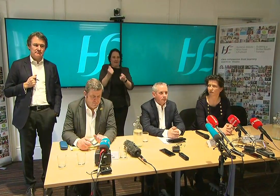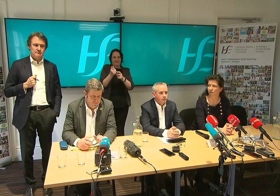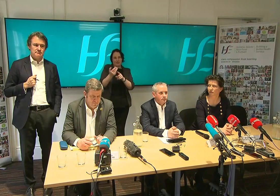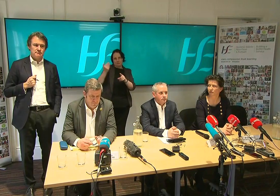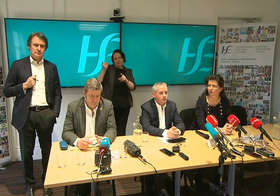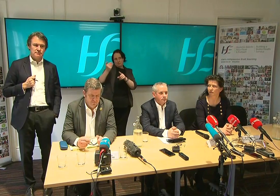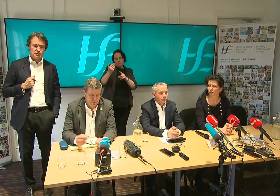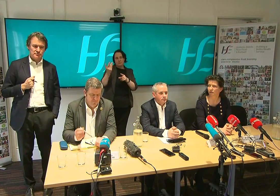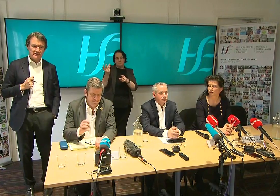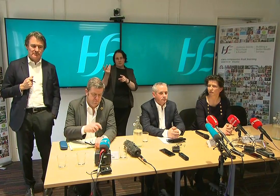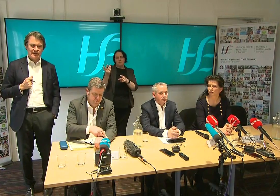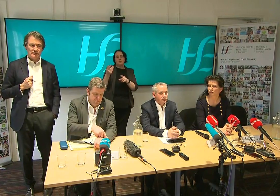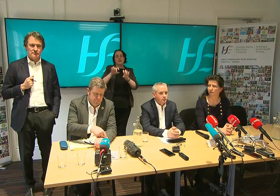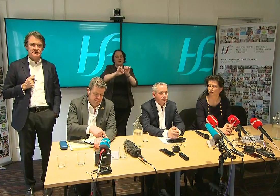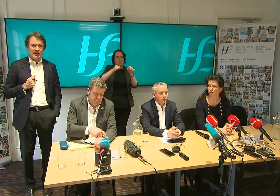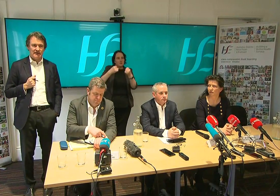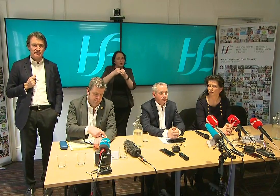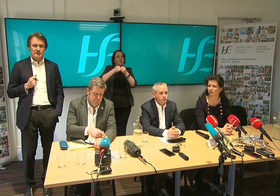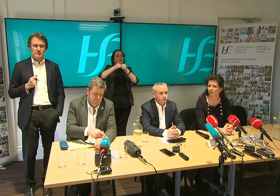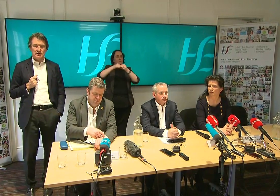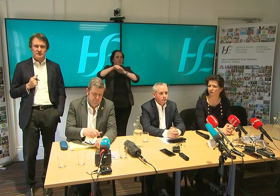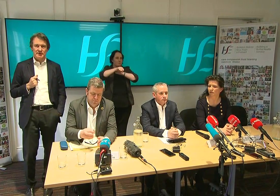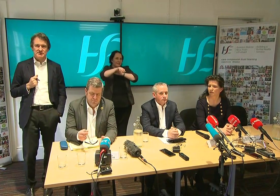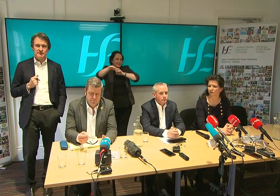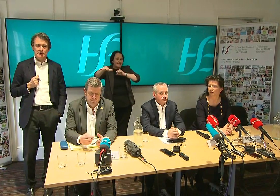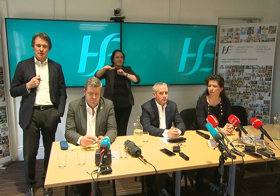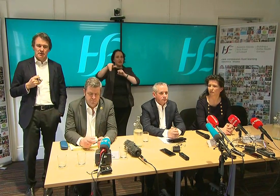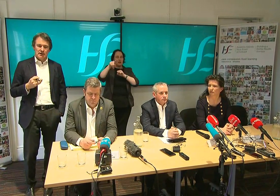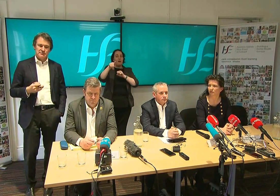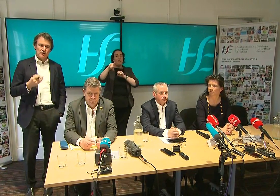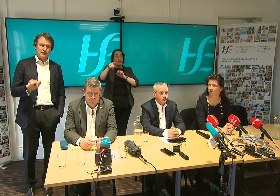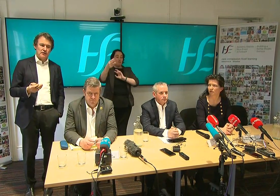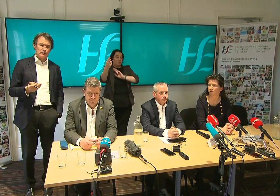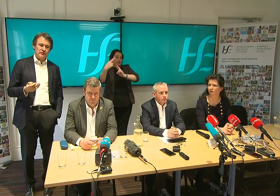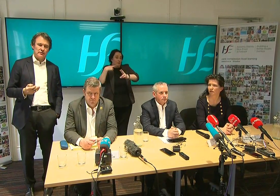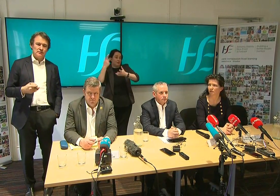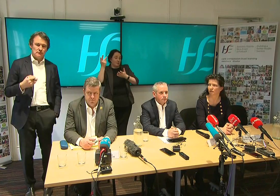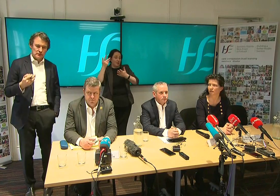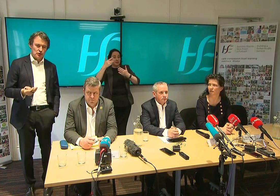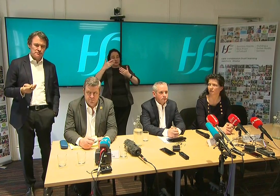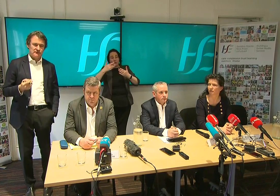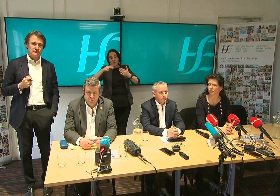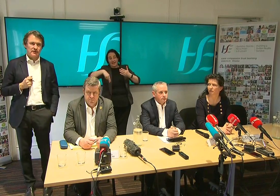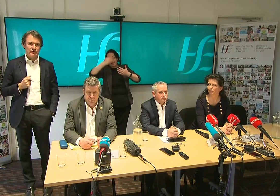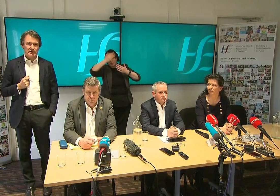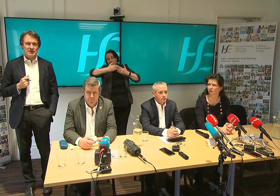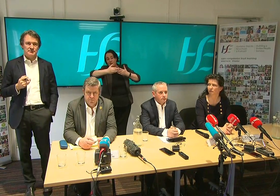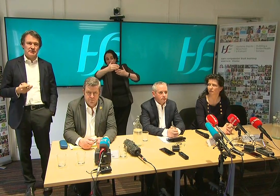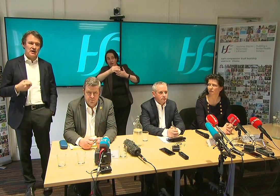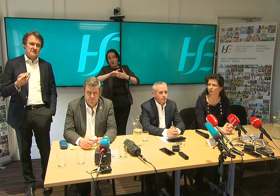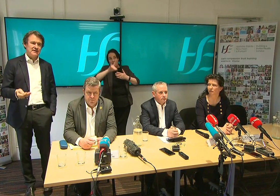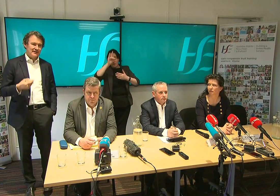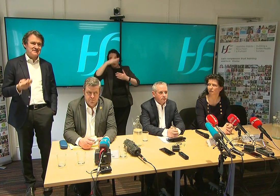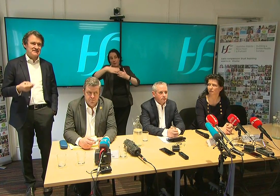the social media platforms have been quite responsive. As we go forward, we'd hope to have greater